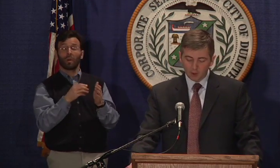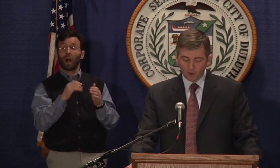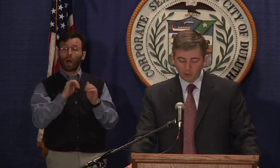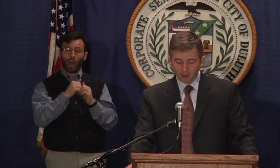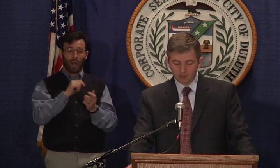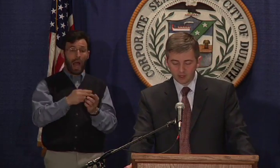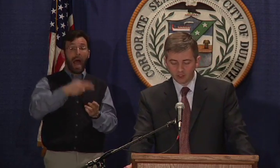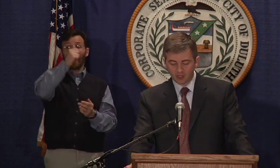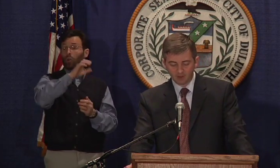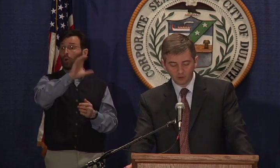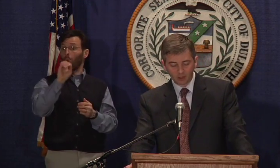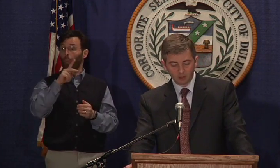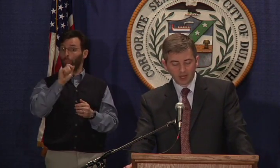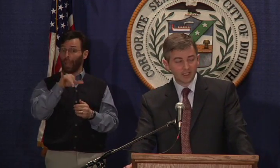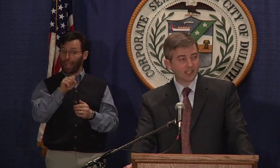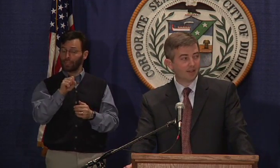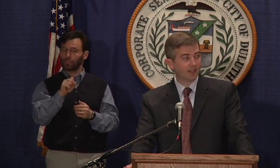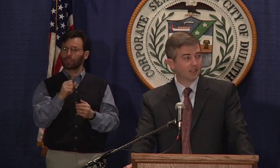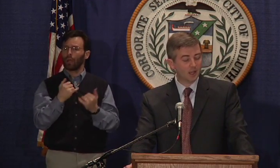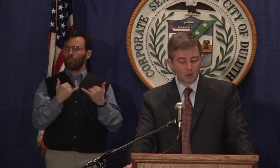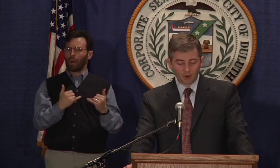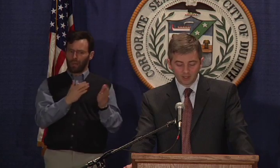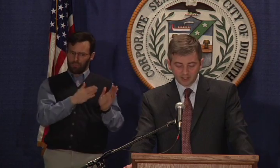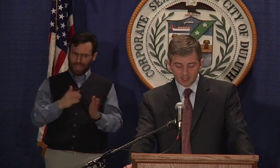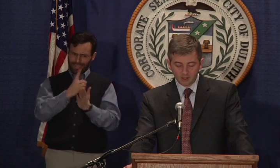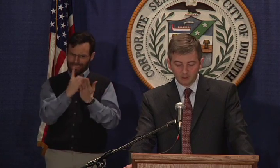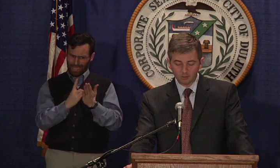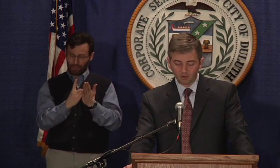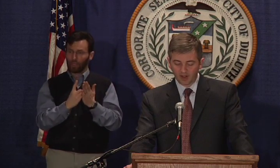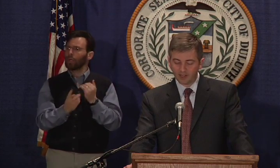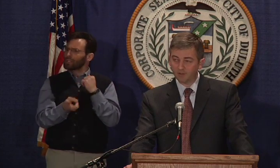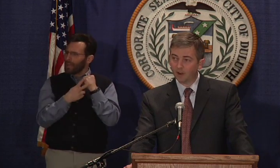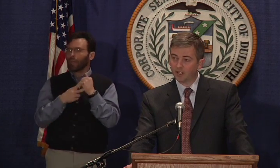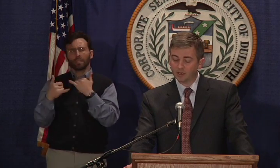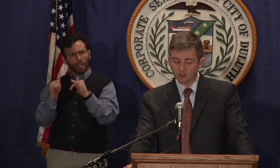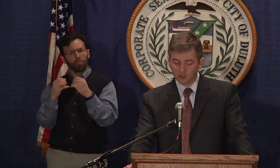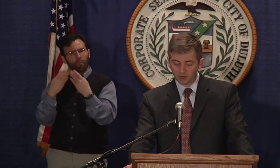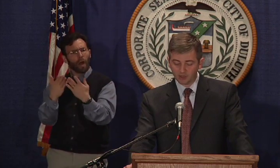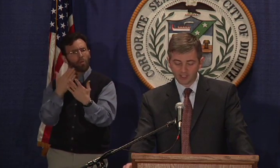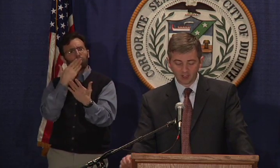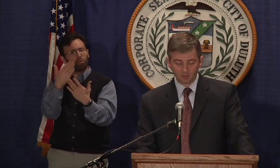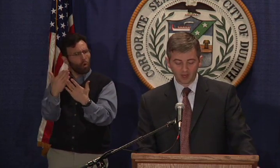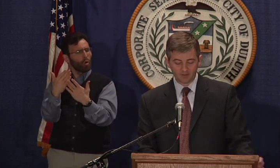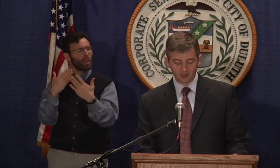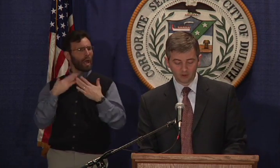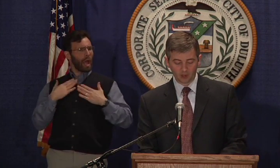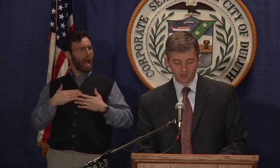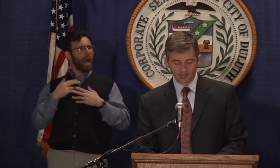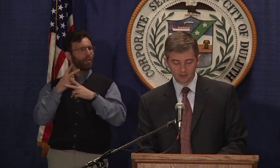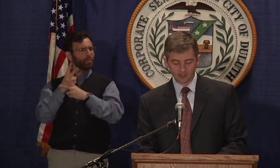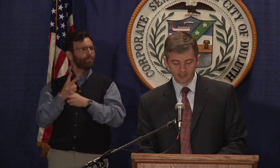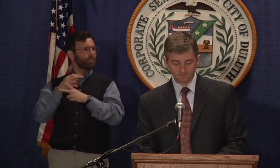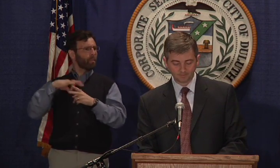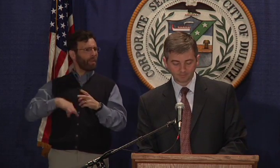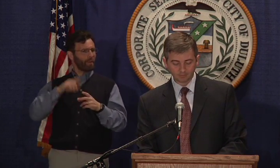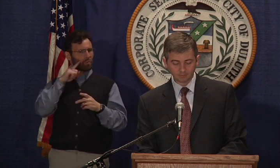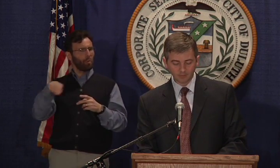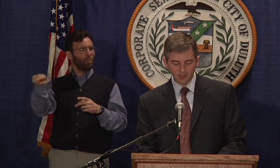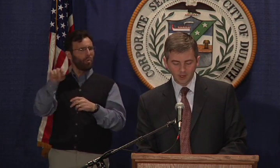copays, we were able to achieve incredible cost savings while still providing a very generous health benefit to our